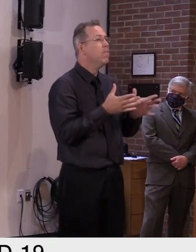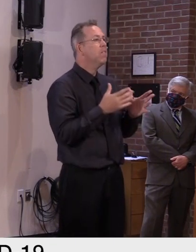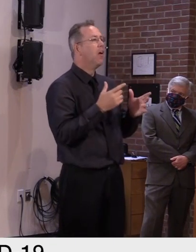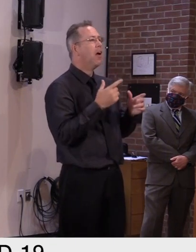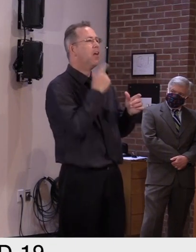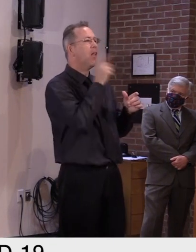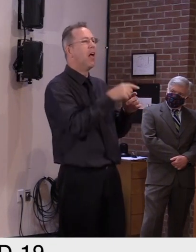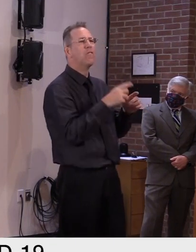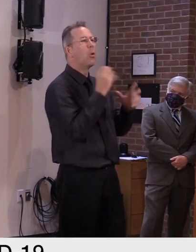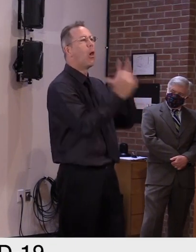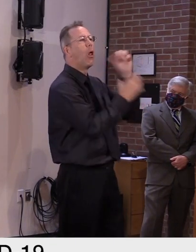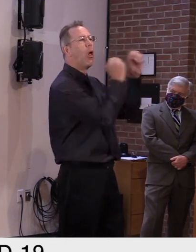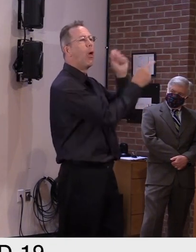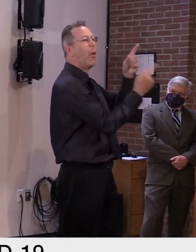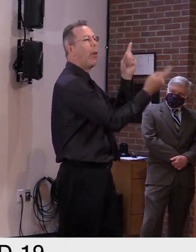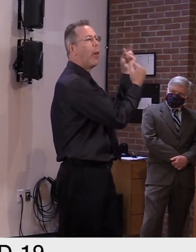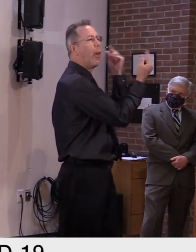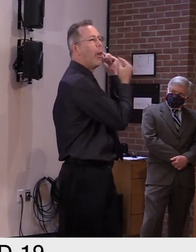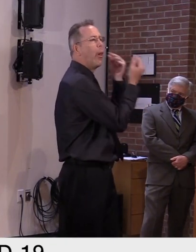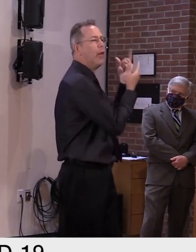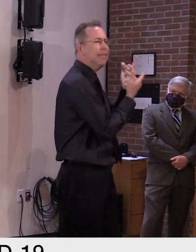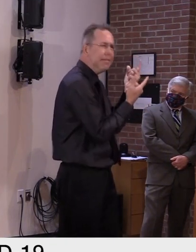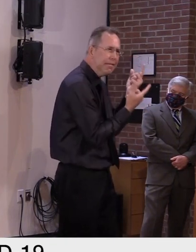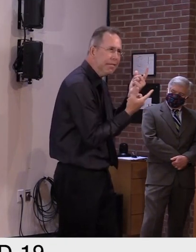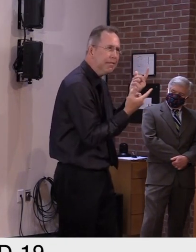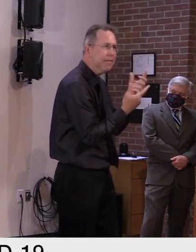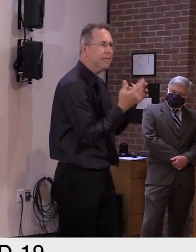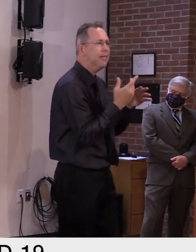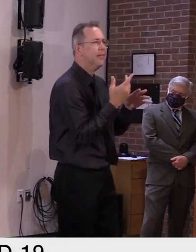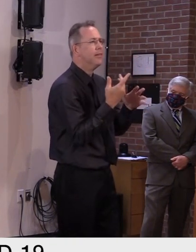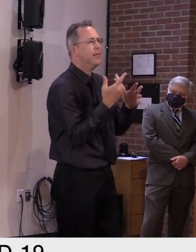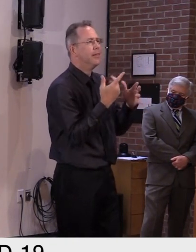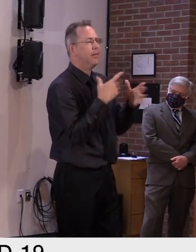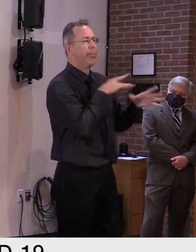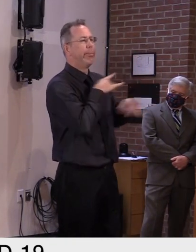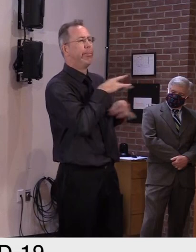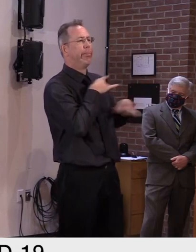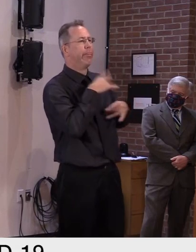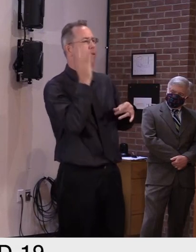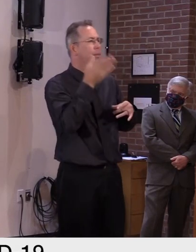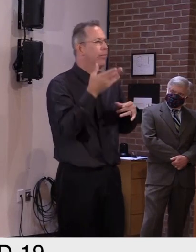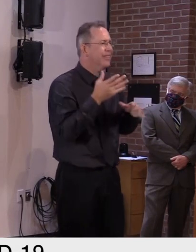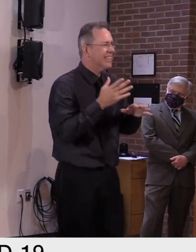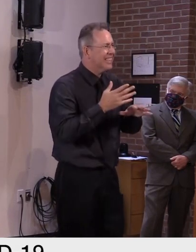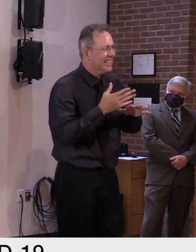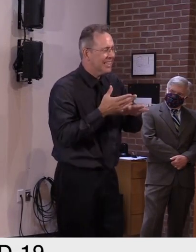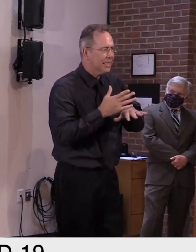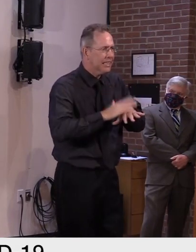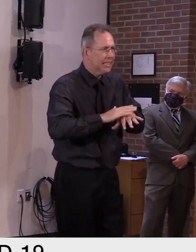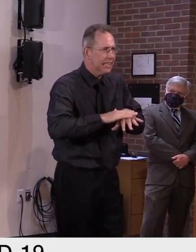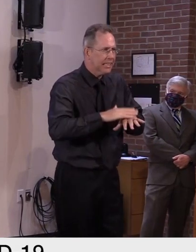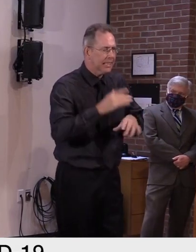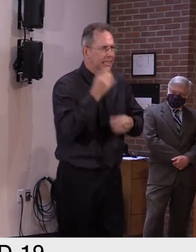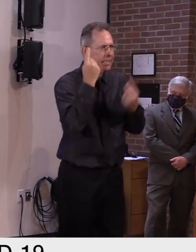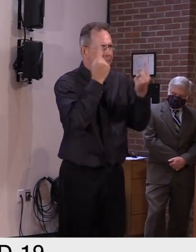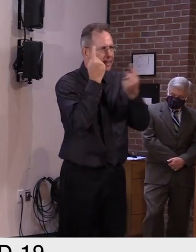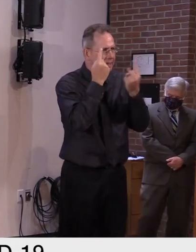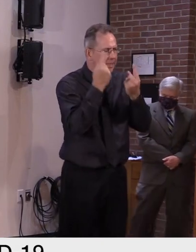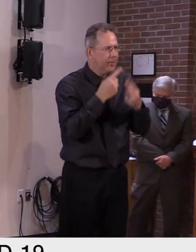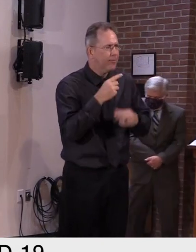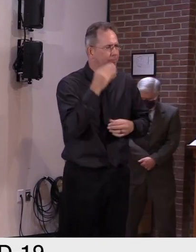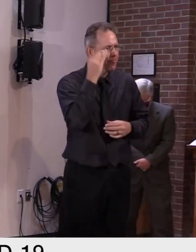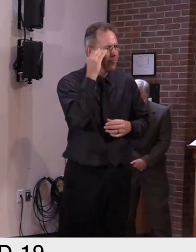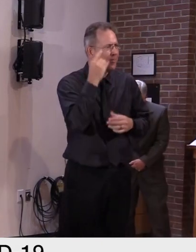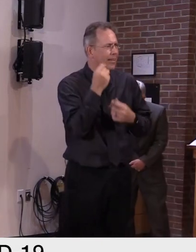to another state and take some time to see the family. So we are taking all that in and trying to determine